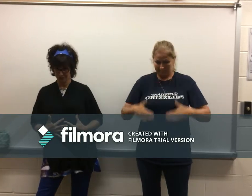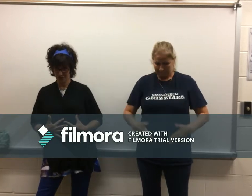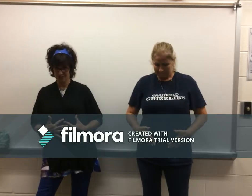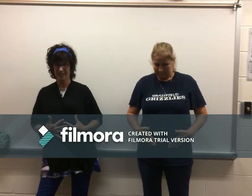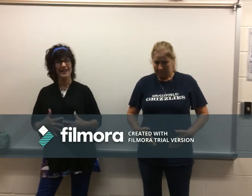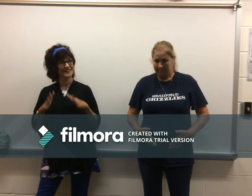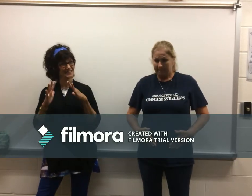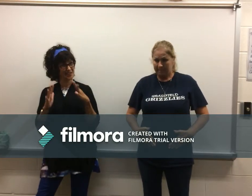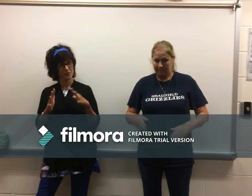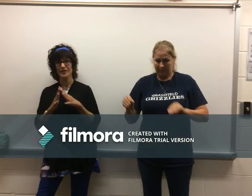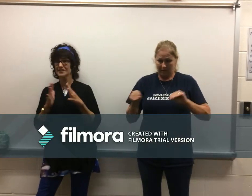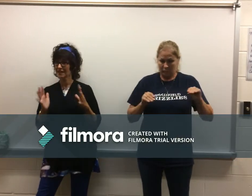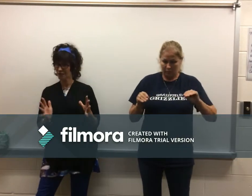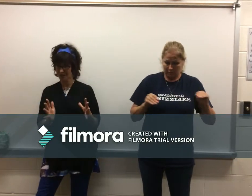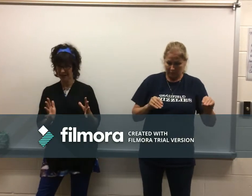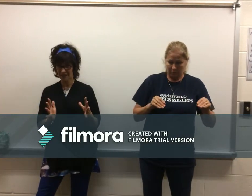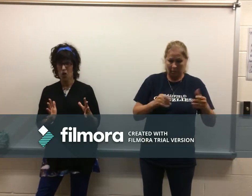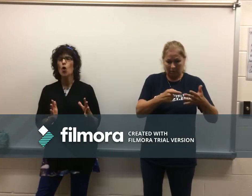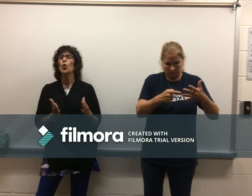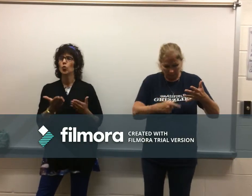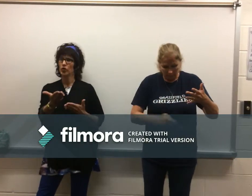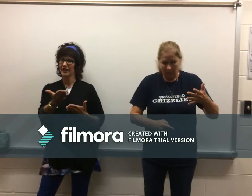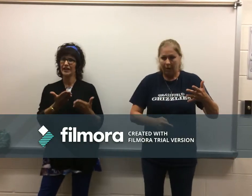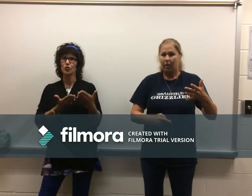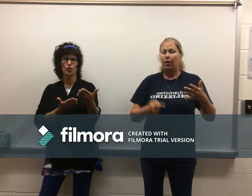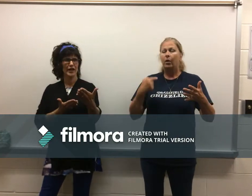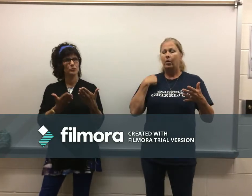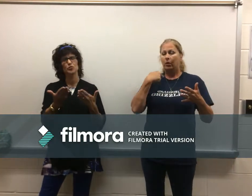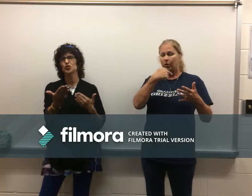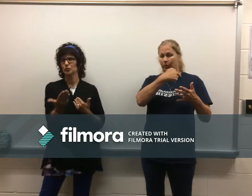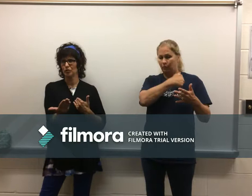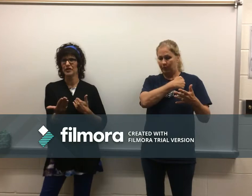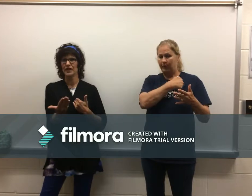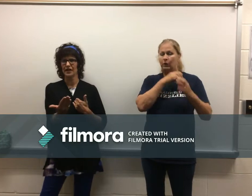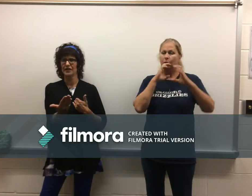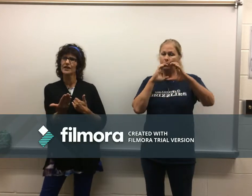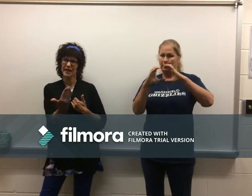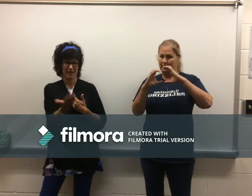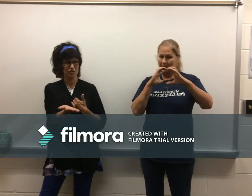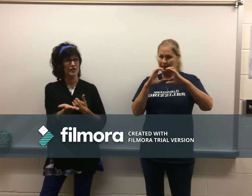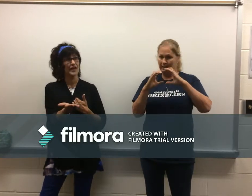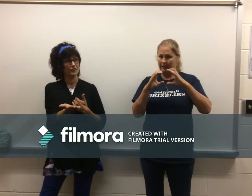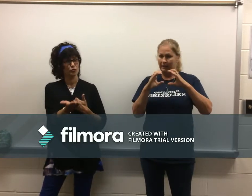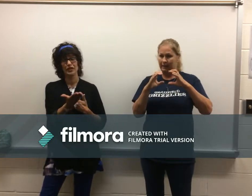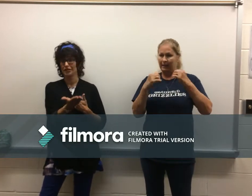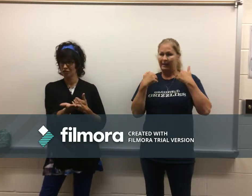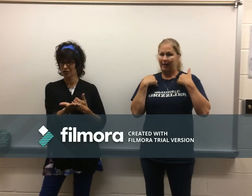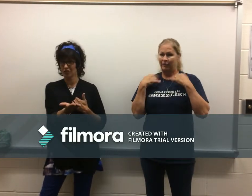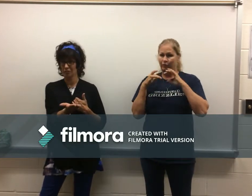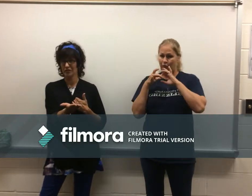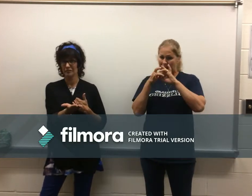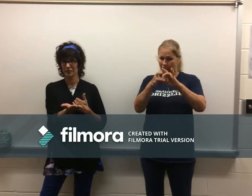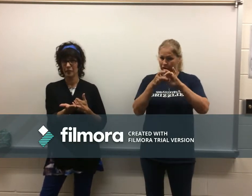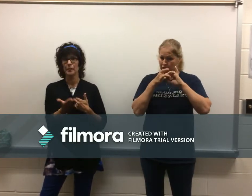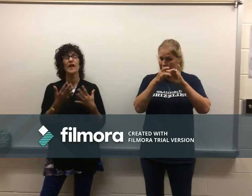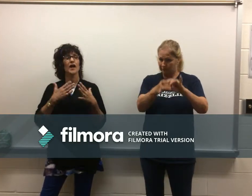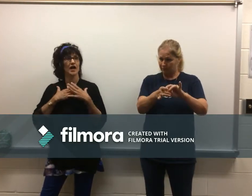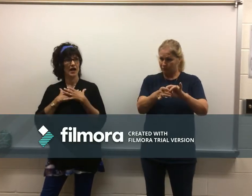language, etc., we were able to communicate and actually have a relationship.